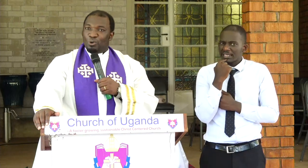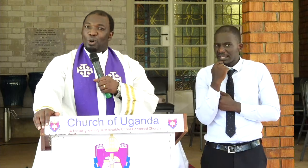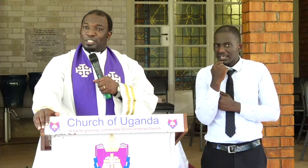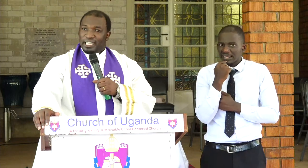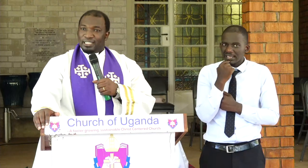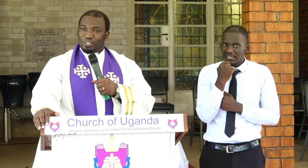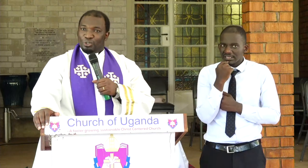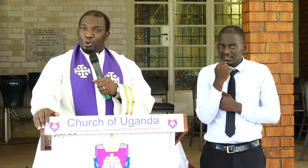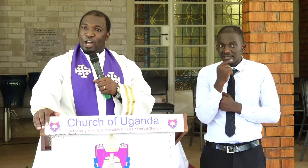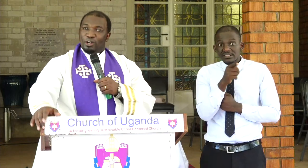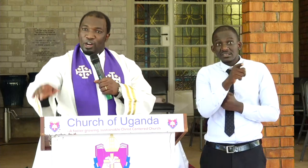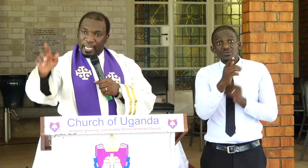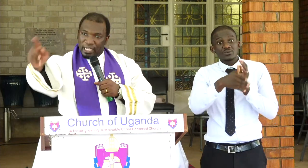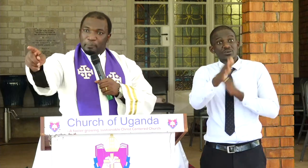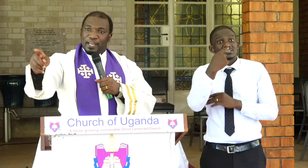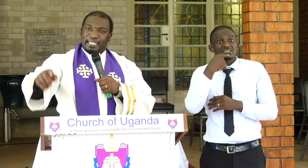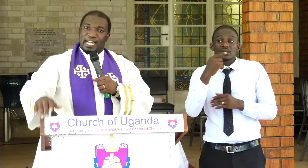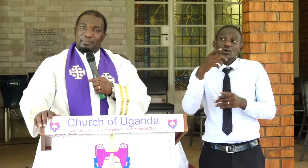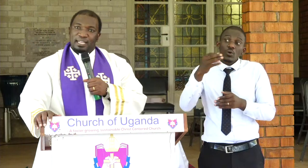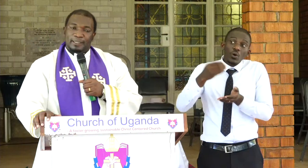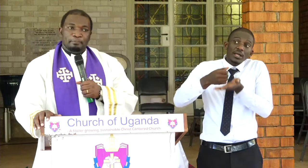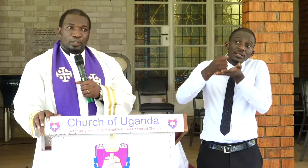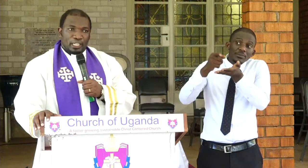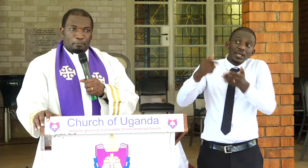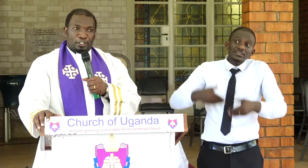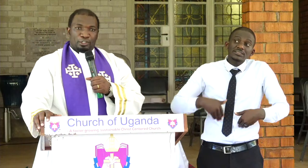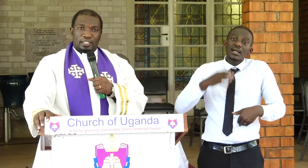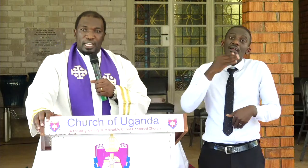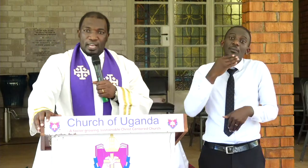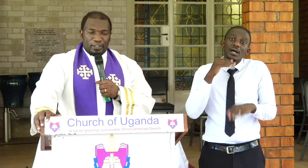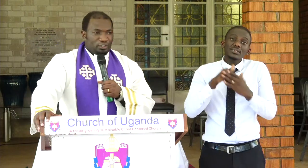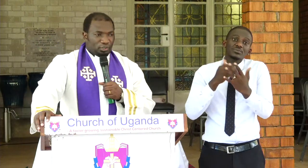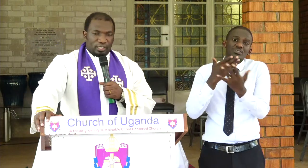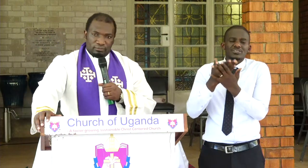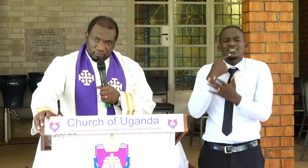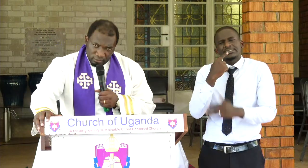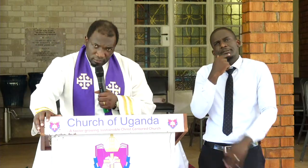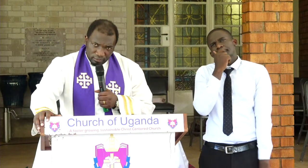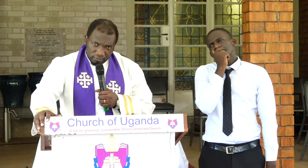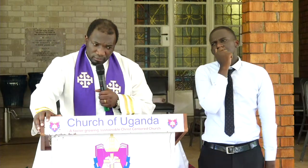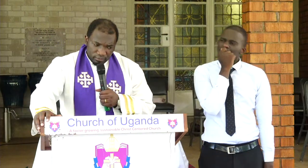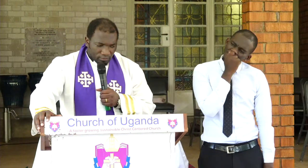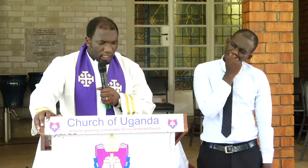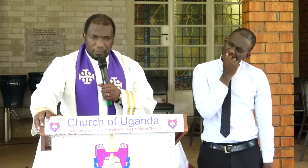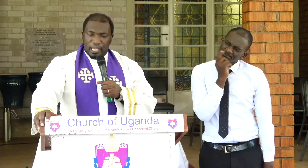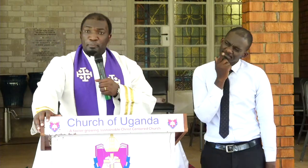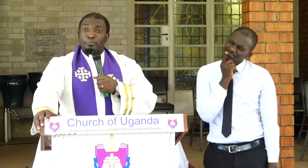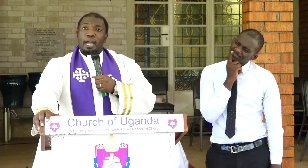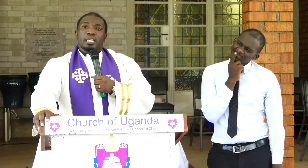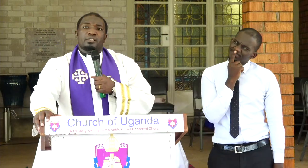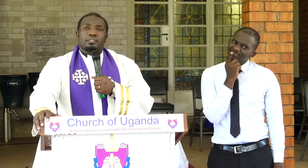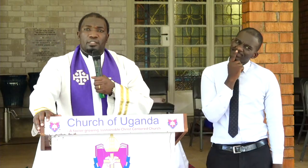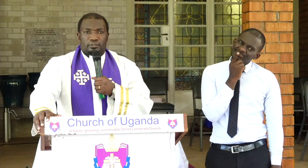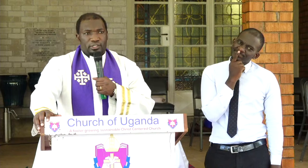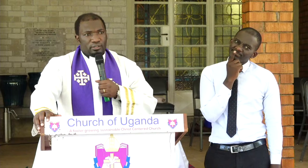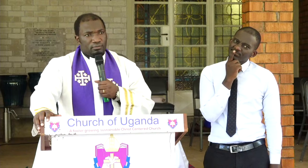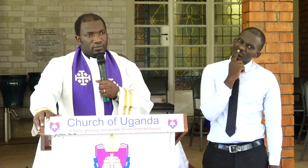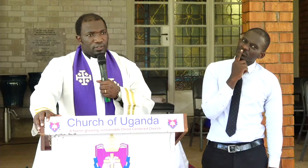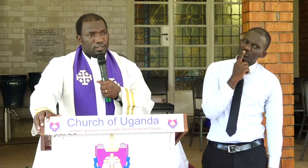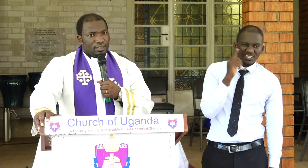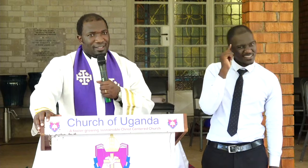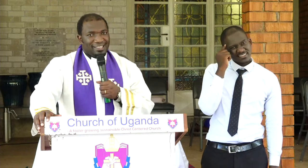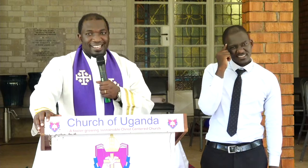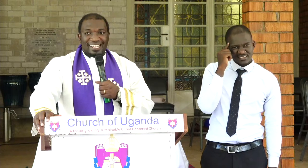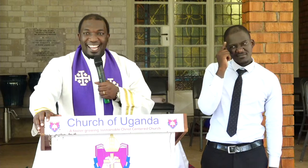Like you, who God tells you go and help that young man in prison, and then you say, it may be my instincts.